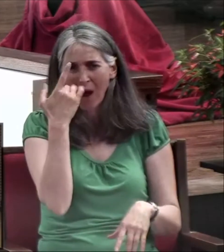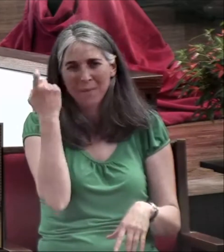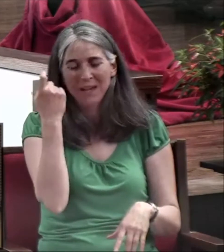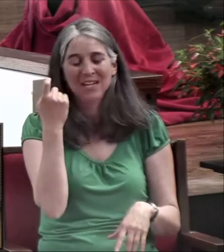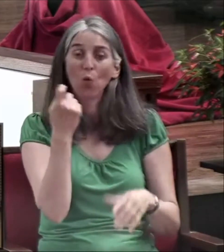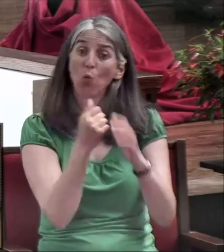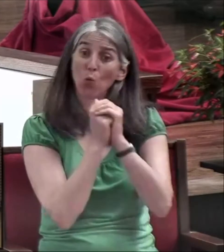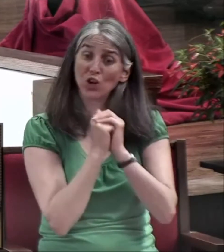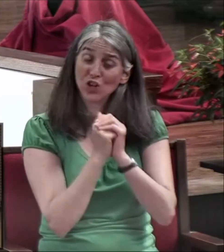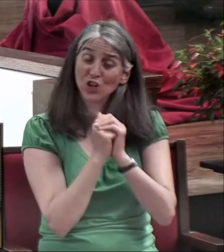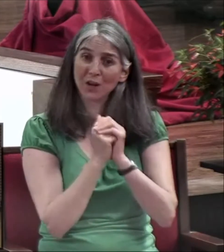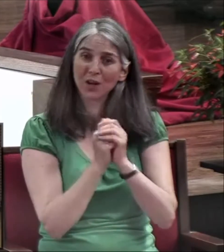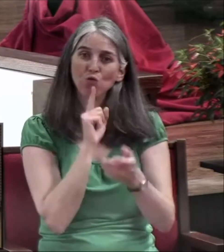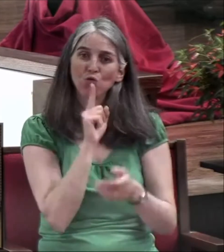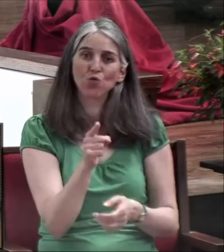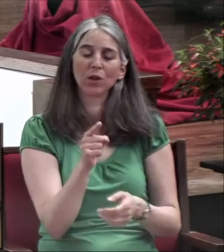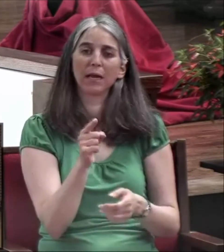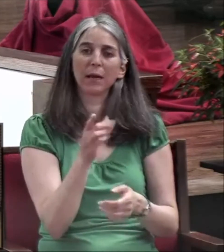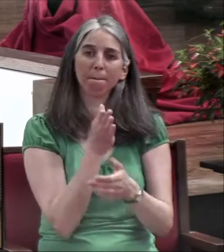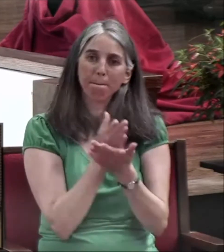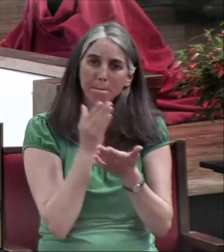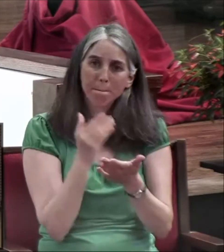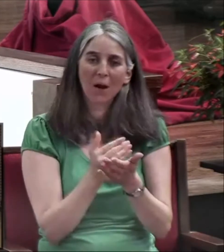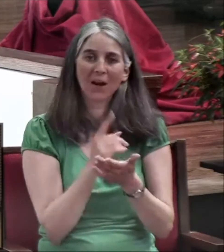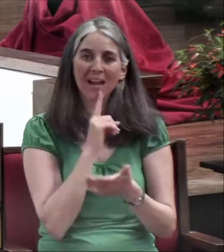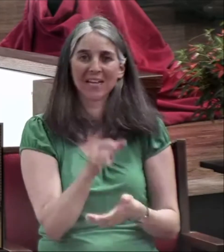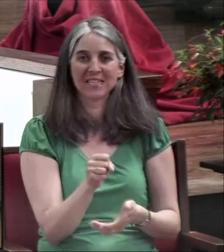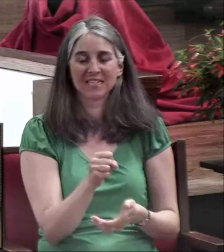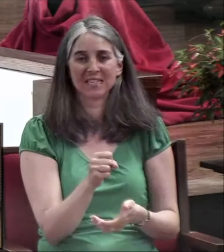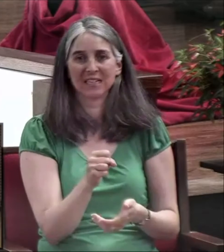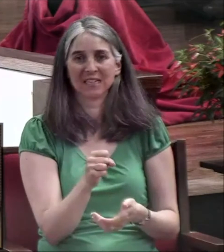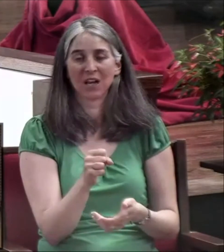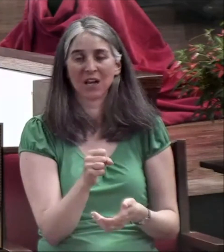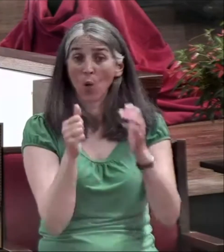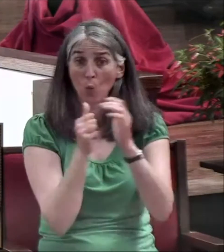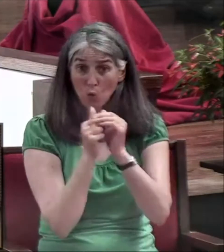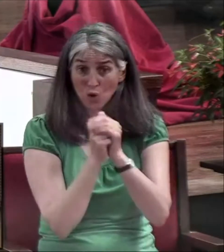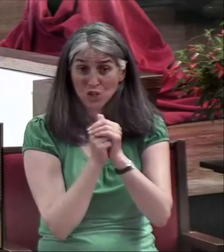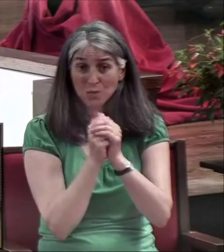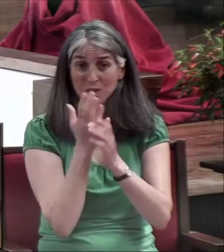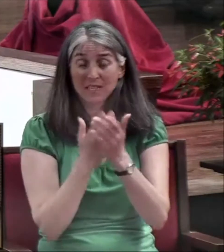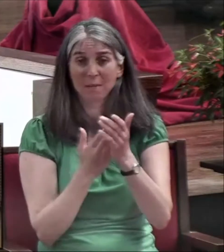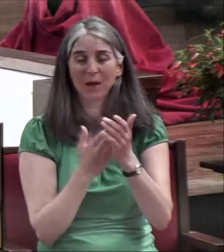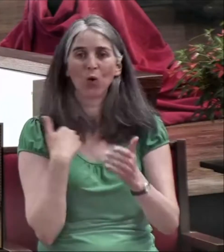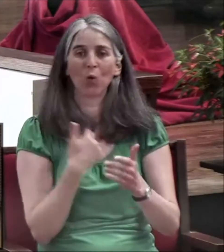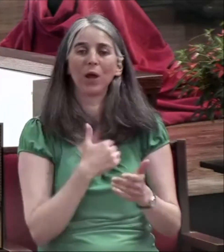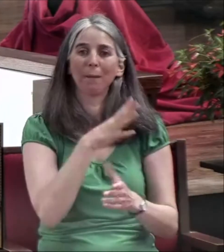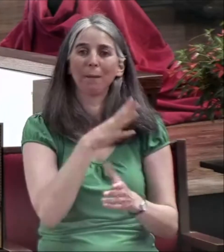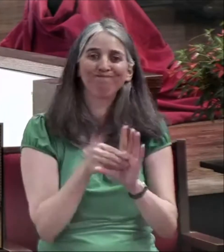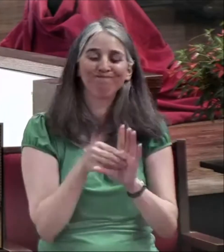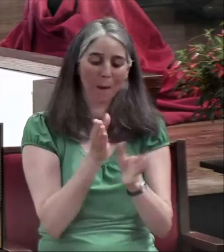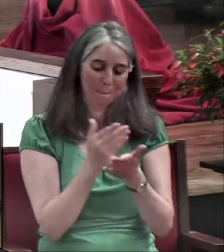worship is truly participatory. You know, worship is something where we participate.